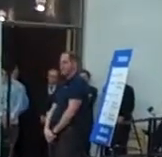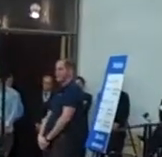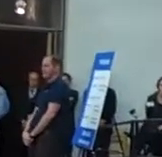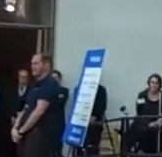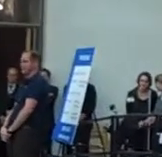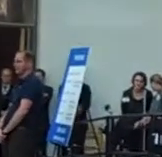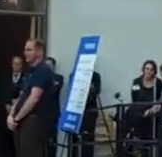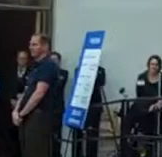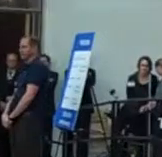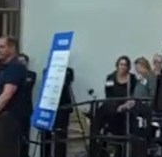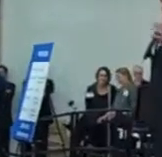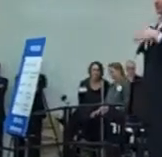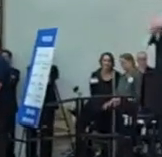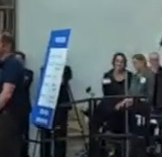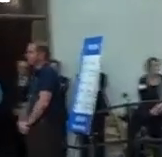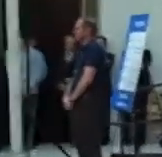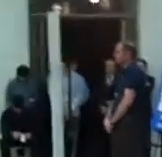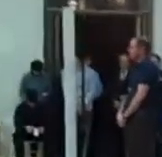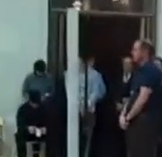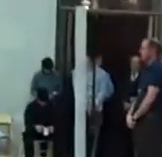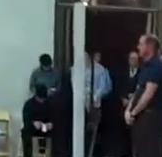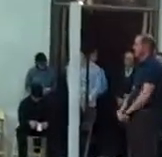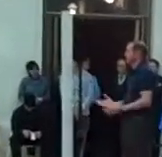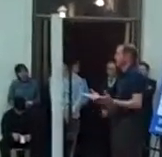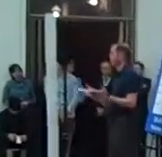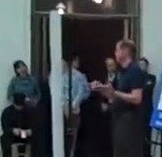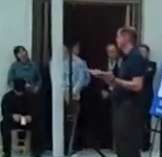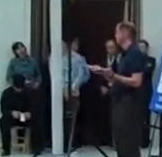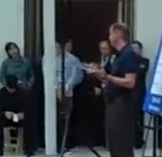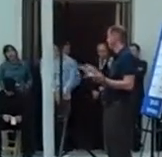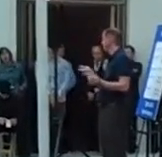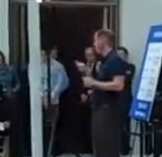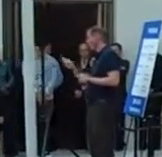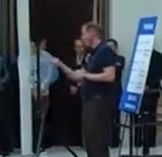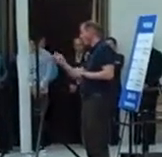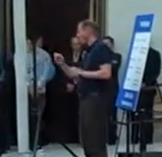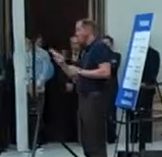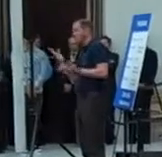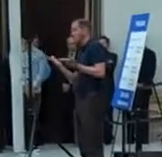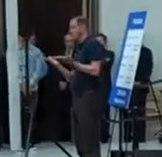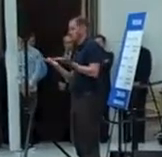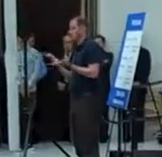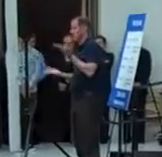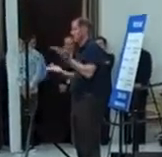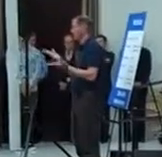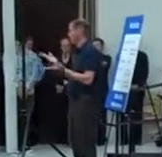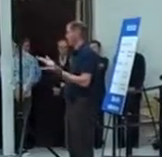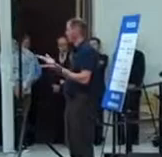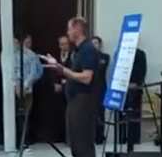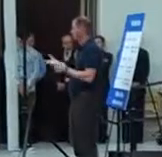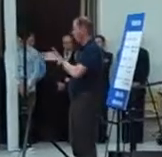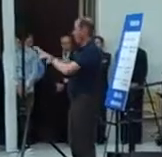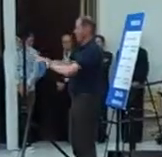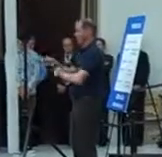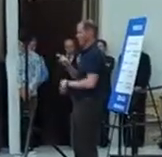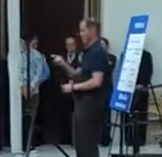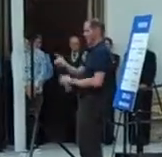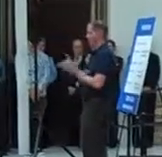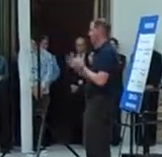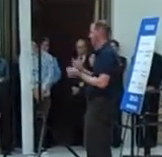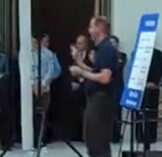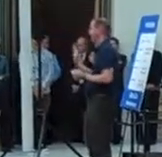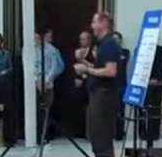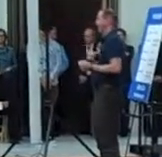I was putting together, if you've ever watched, and maybe you don't want to, or never, yeah, maybe you had to, I'm never good with